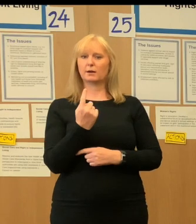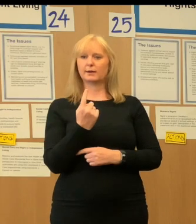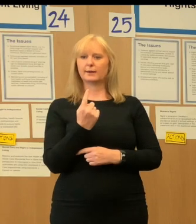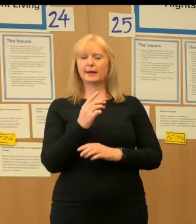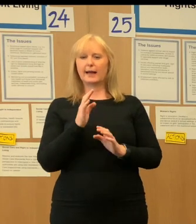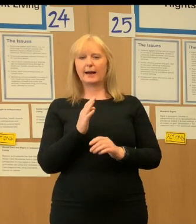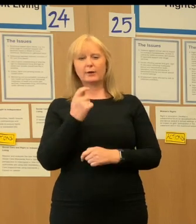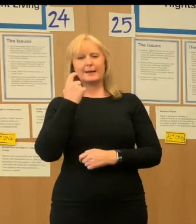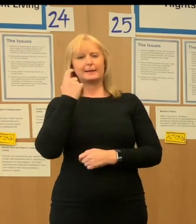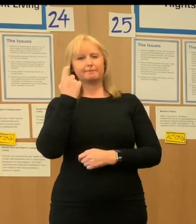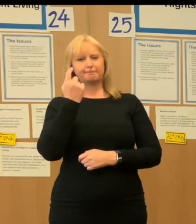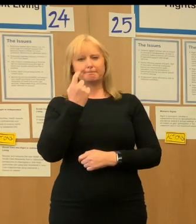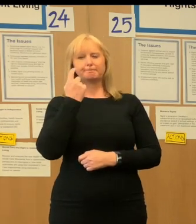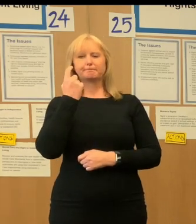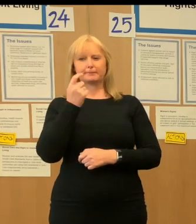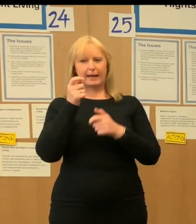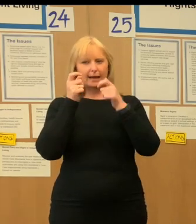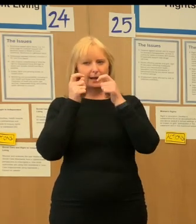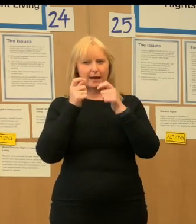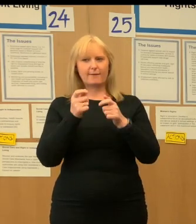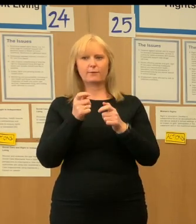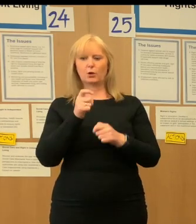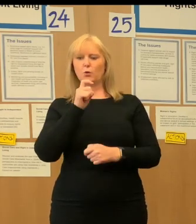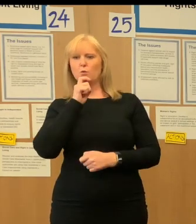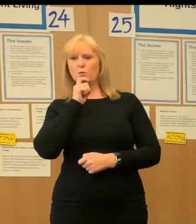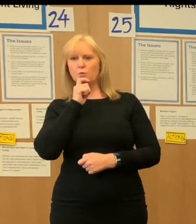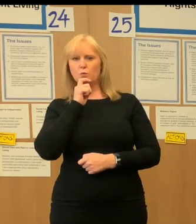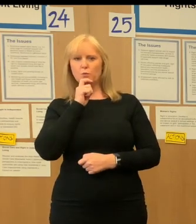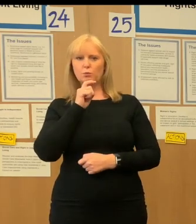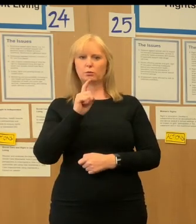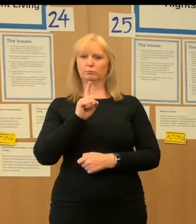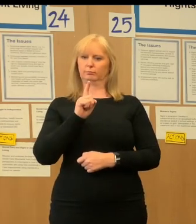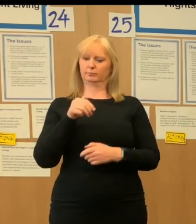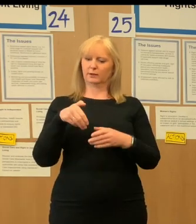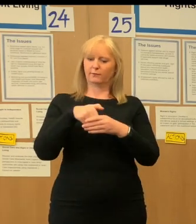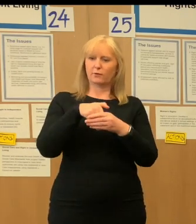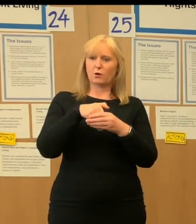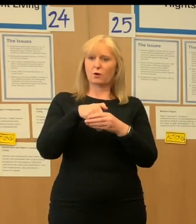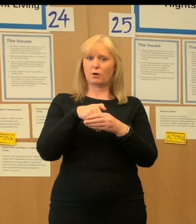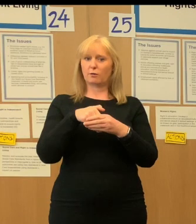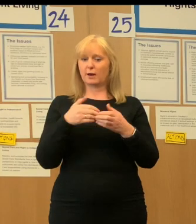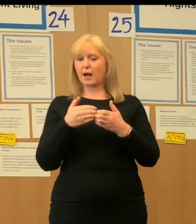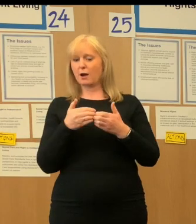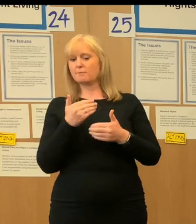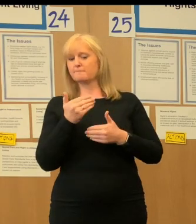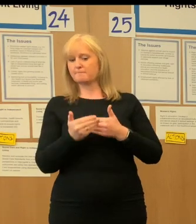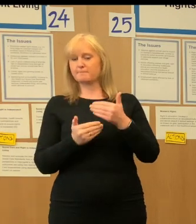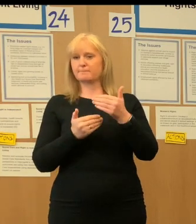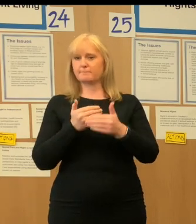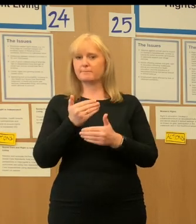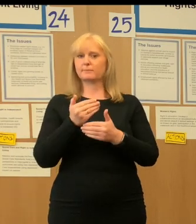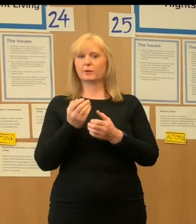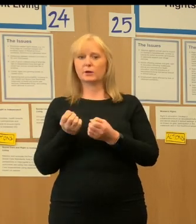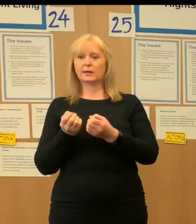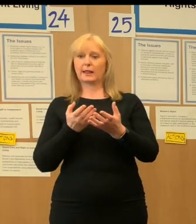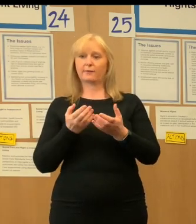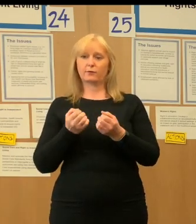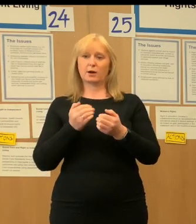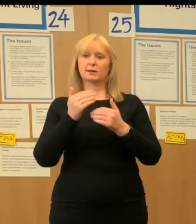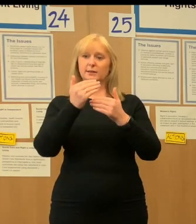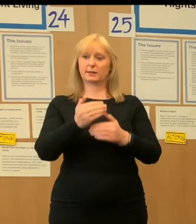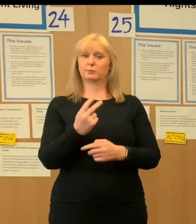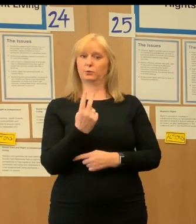quite carefully at this stage about who and how is involved in taking forward actions in delivering SNAP